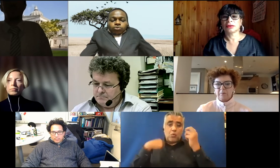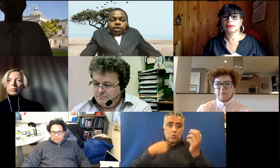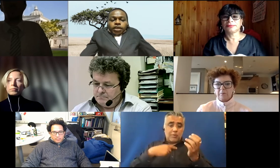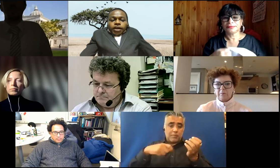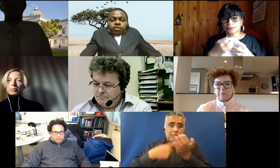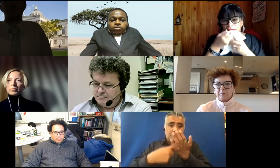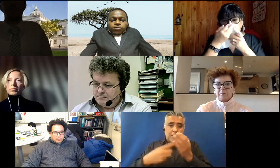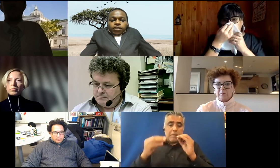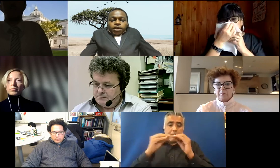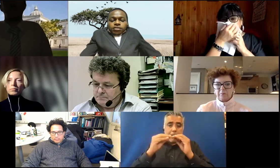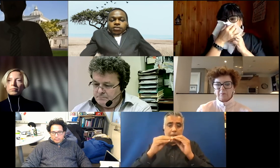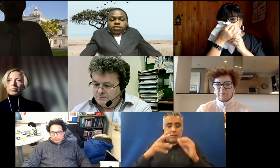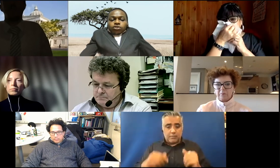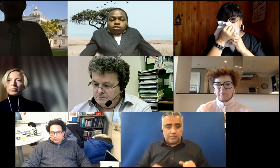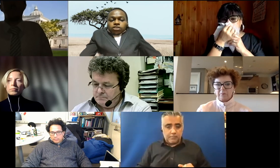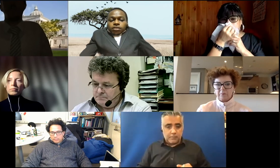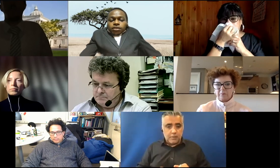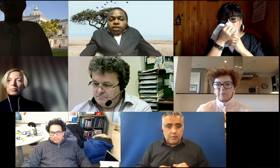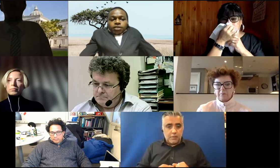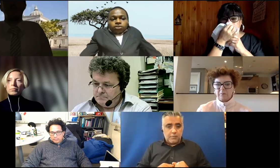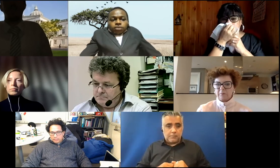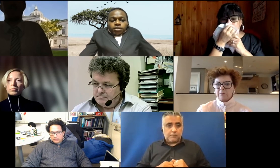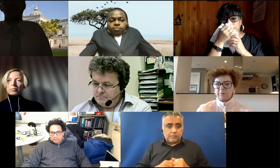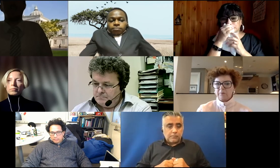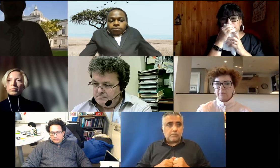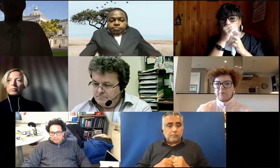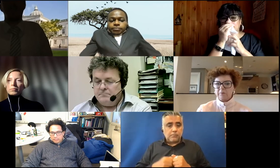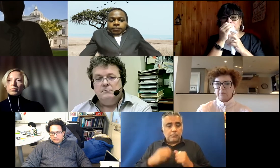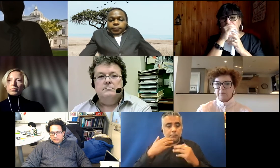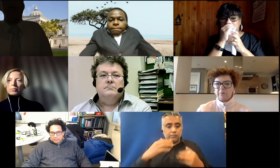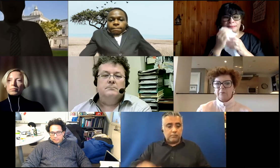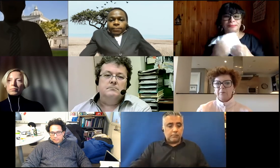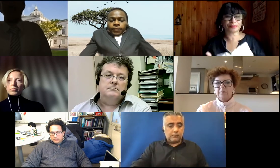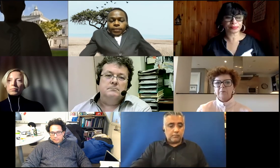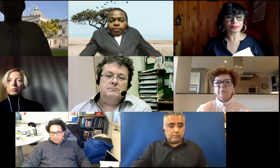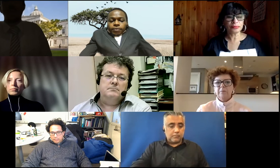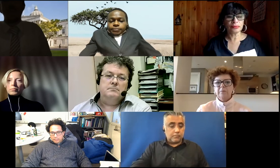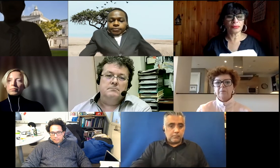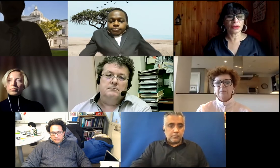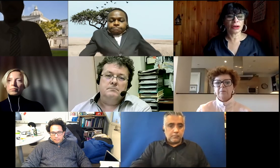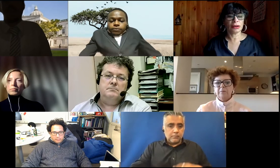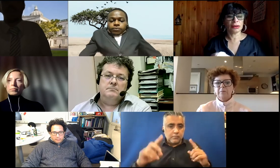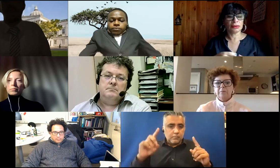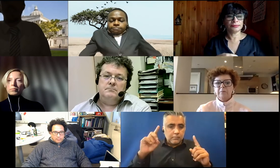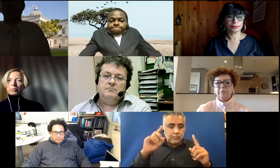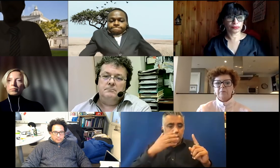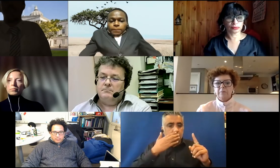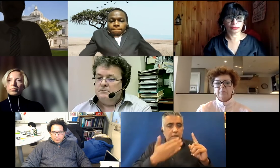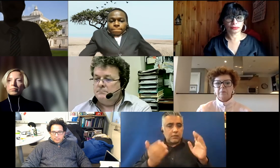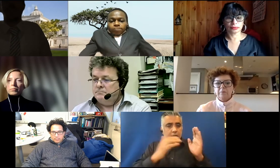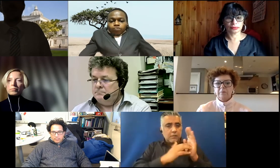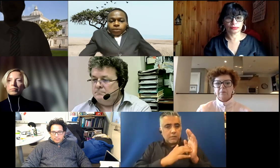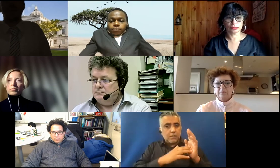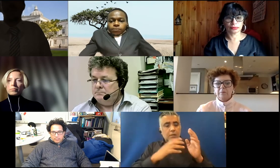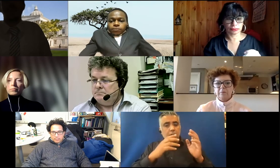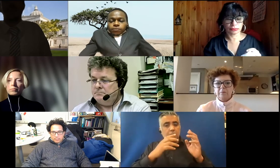to AI-driven assistive technologies. Thank you, Daniel. Thank you, Bernard, and thanks again, Aldo. That's